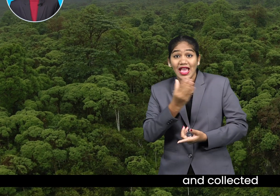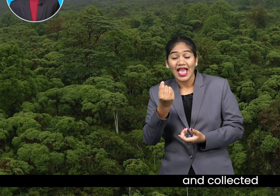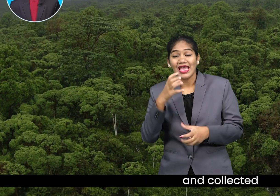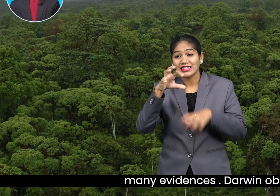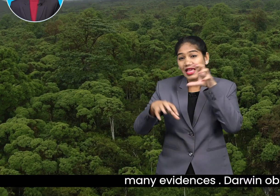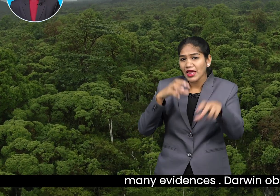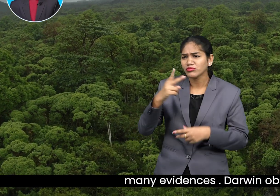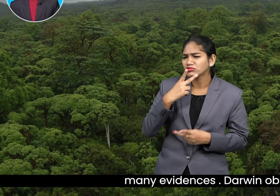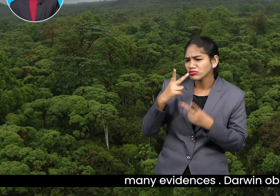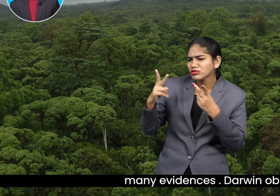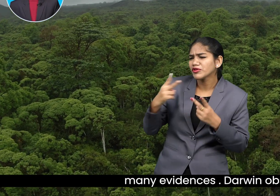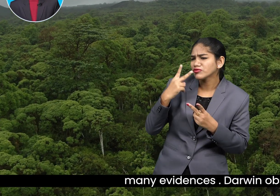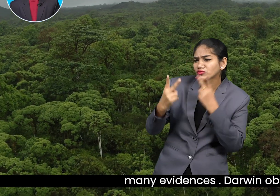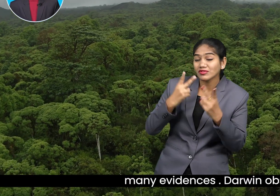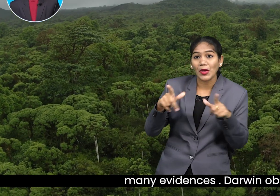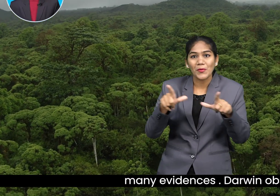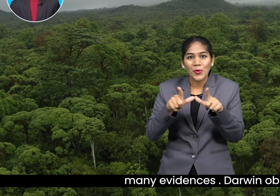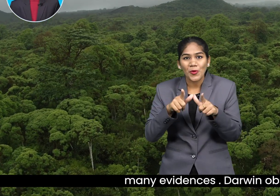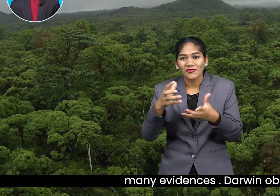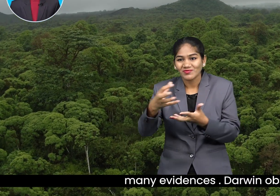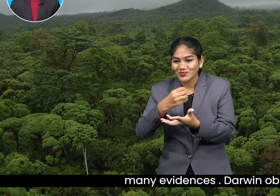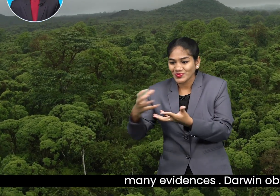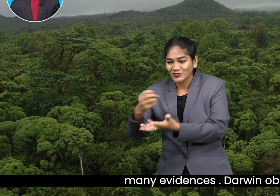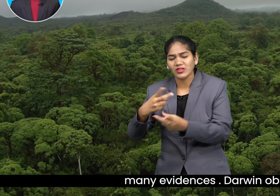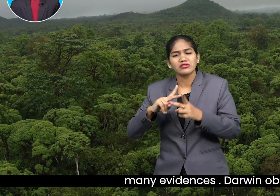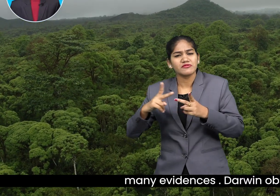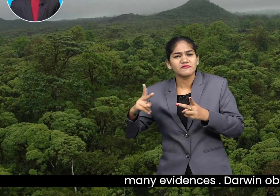and collected many evidences.